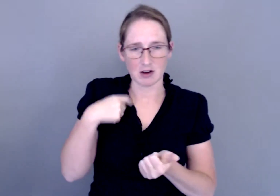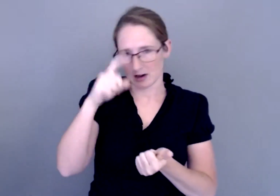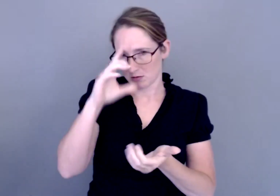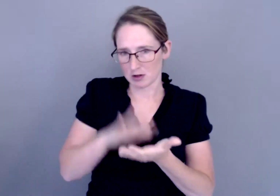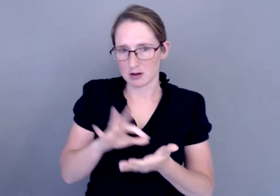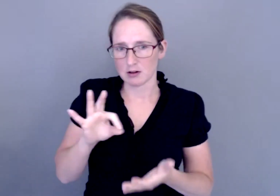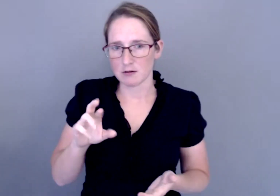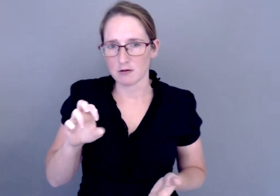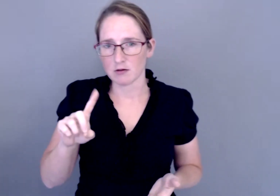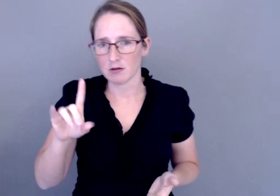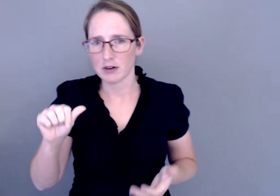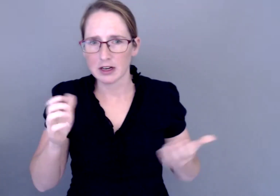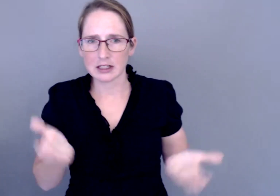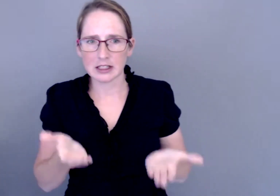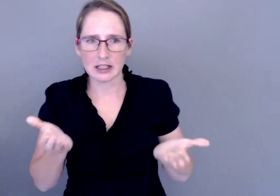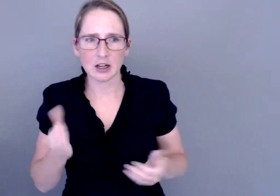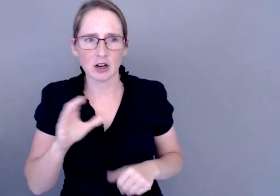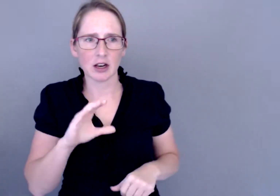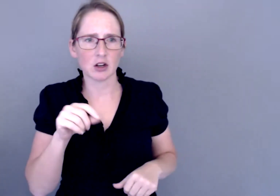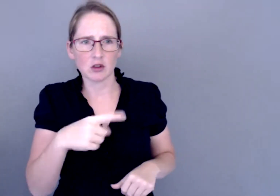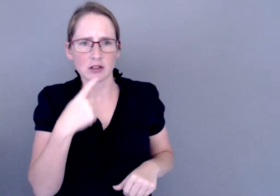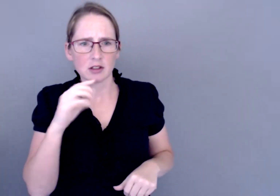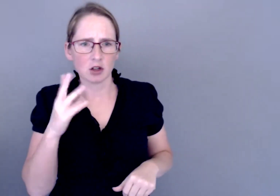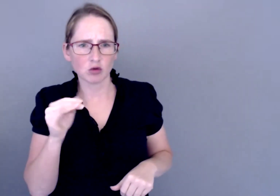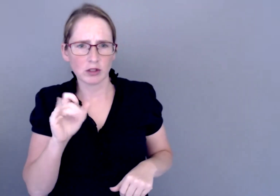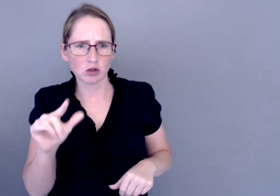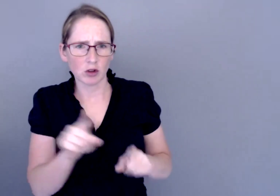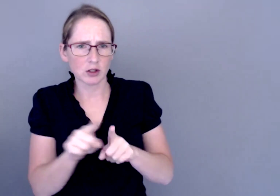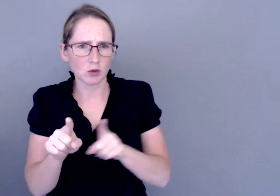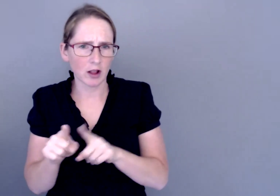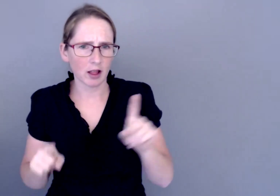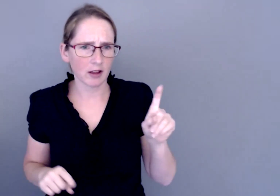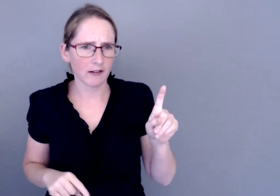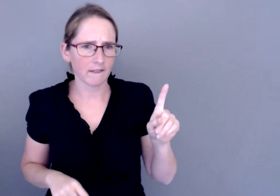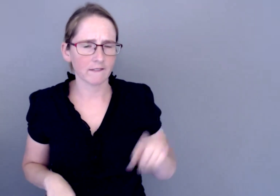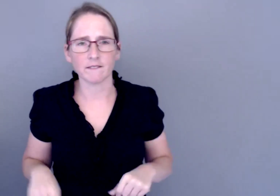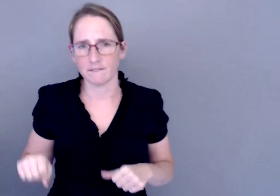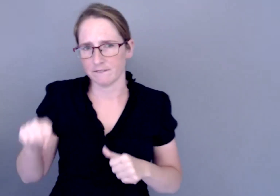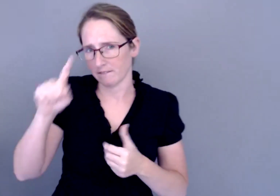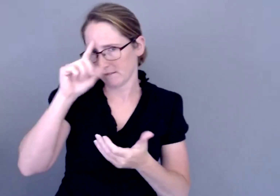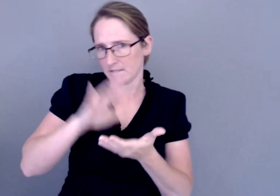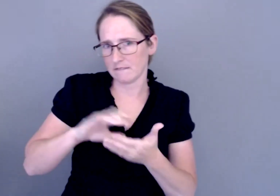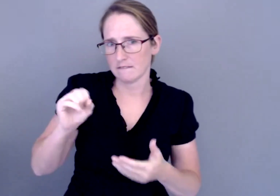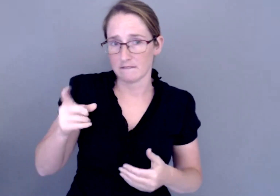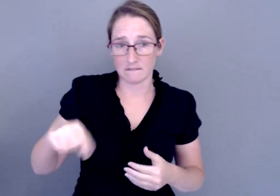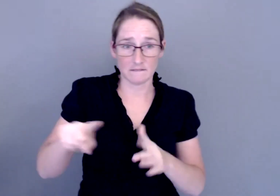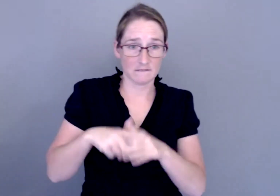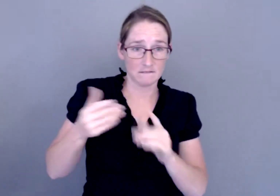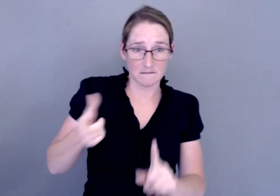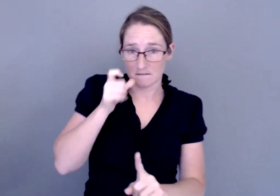Frida is with us. And then, did you say Crystal as well, Sherelle? The I party believe today. so. You all want to introduce